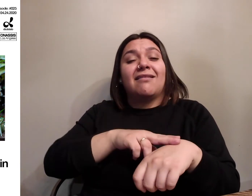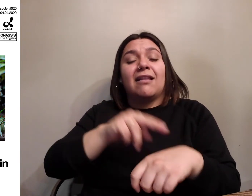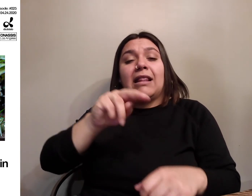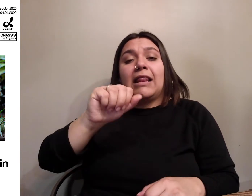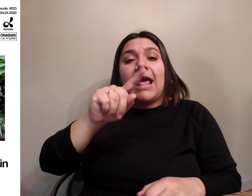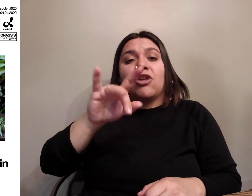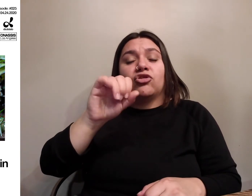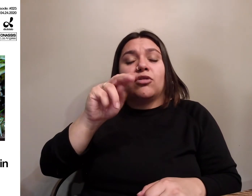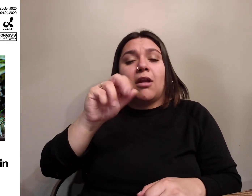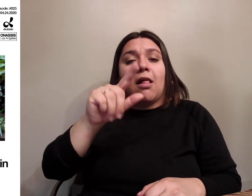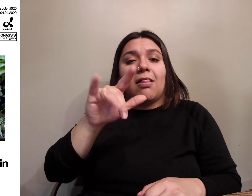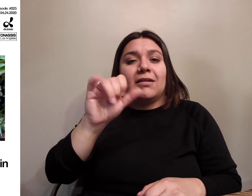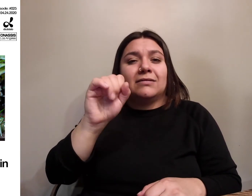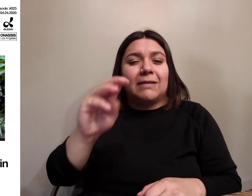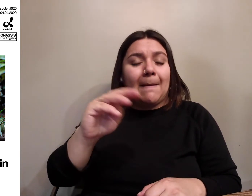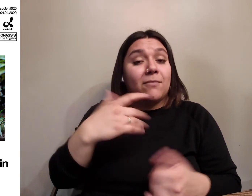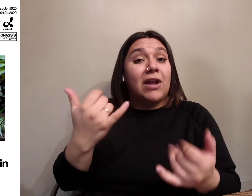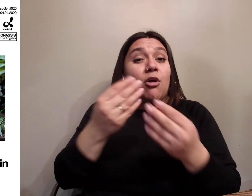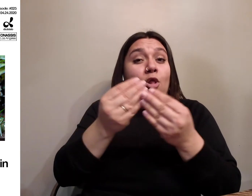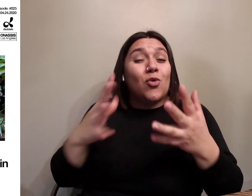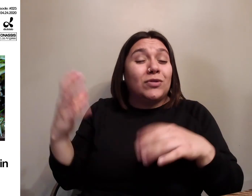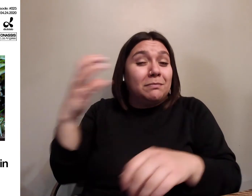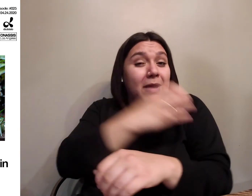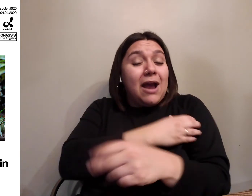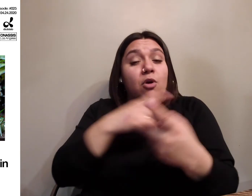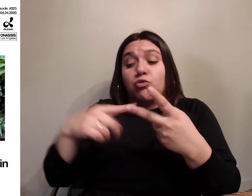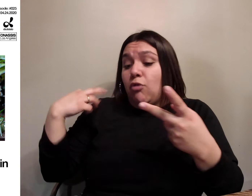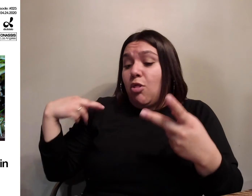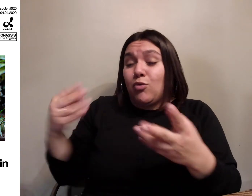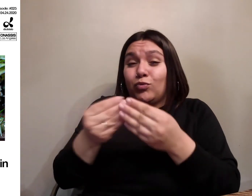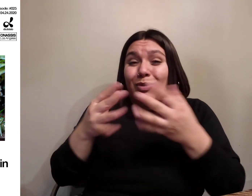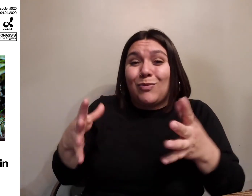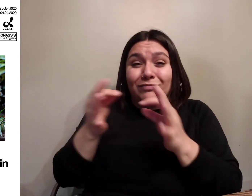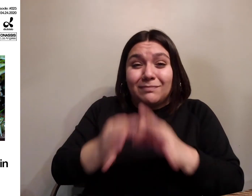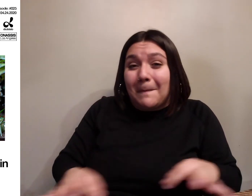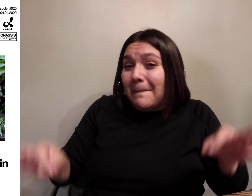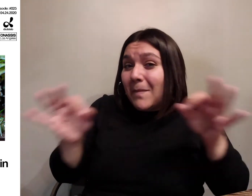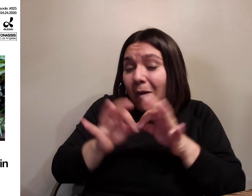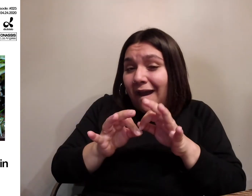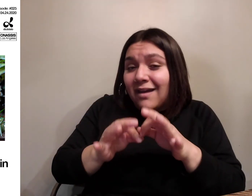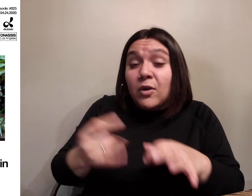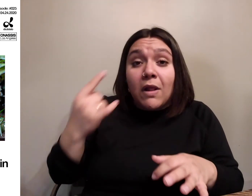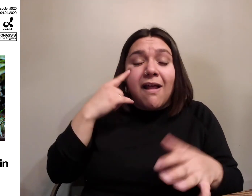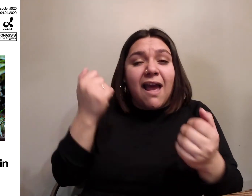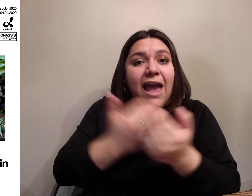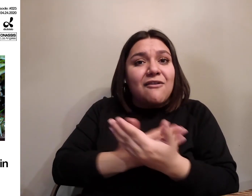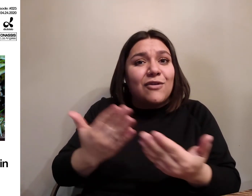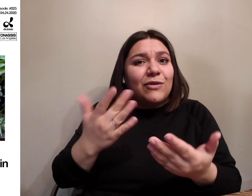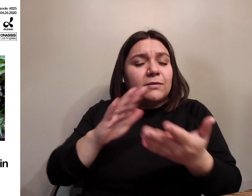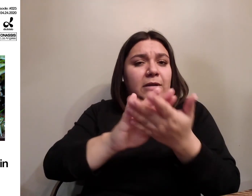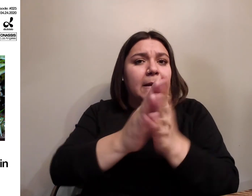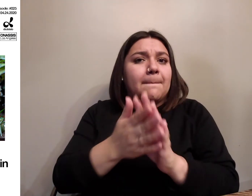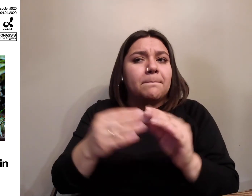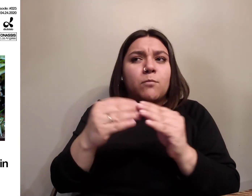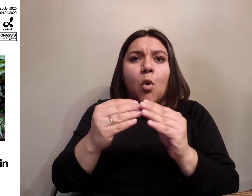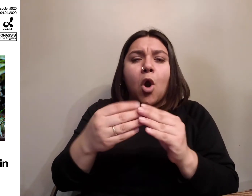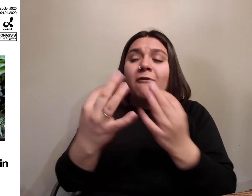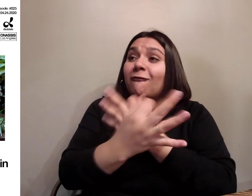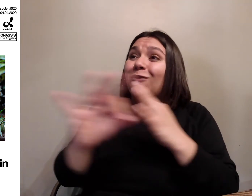I think about those kids a lot today, Facebook in Egypt and Like in